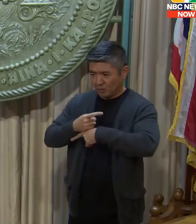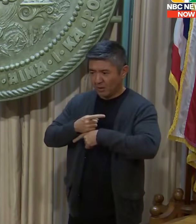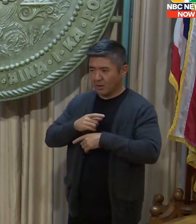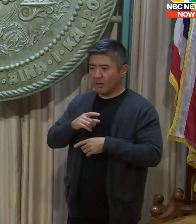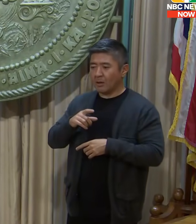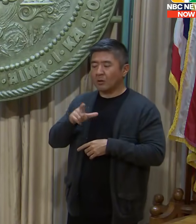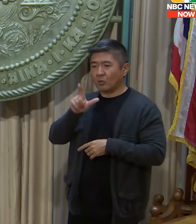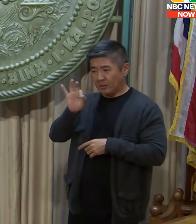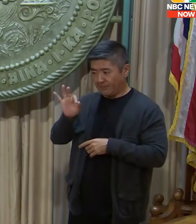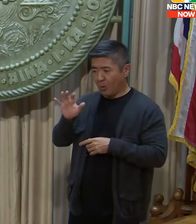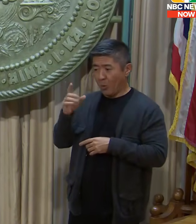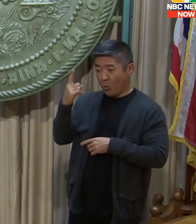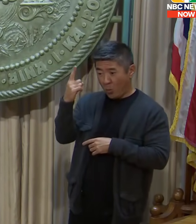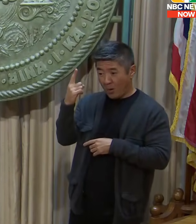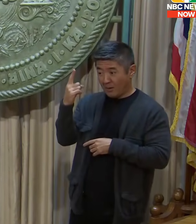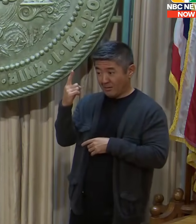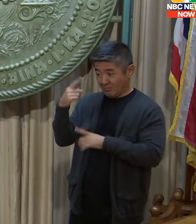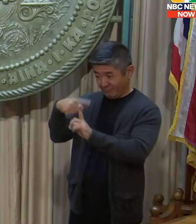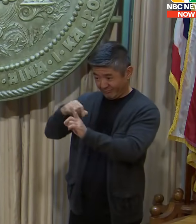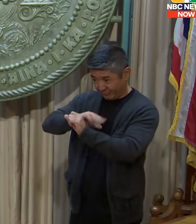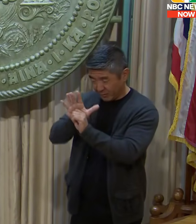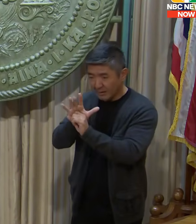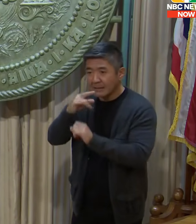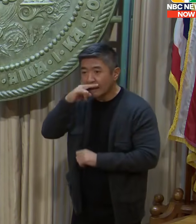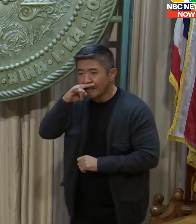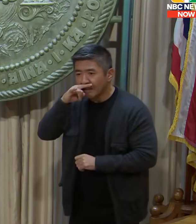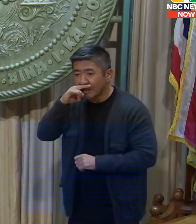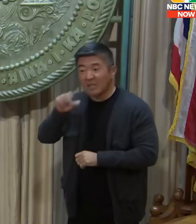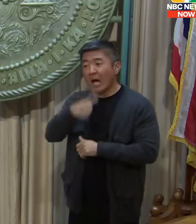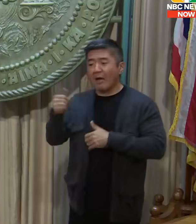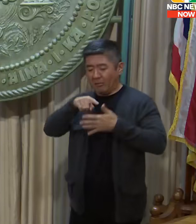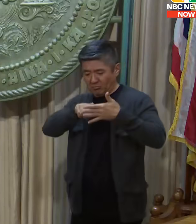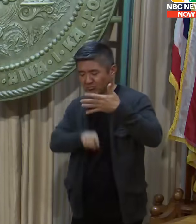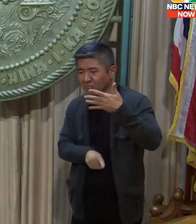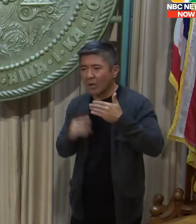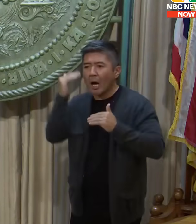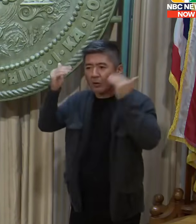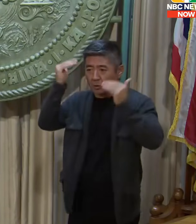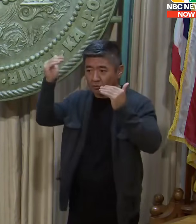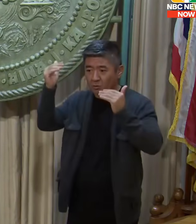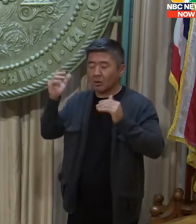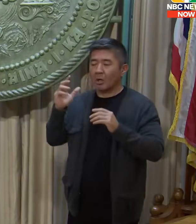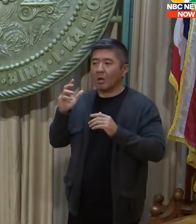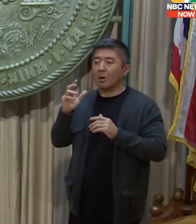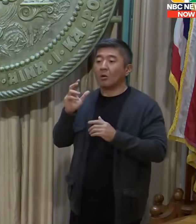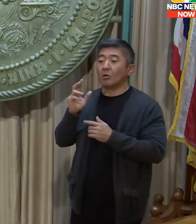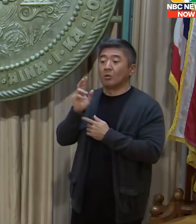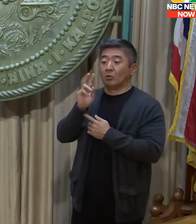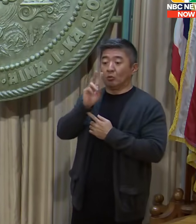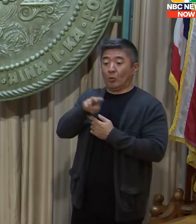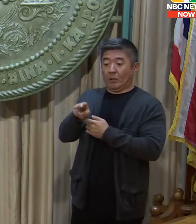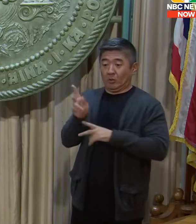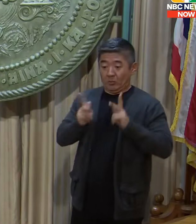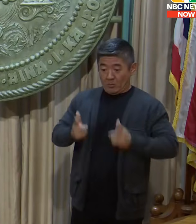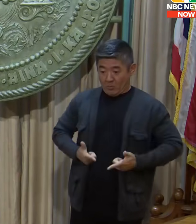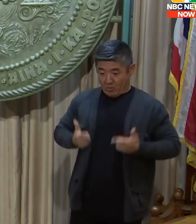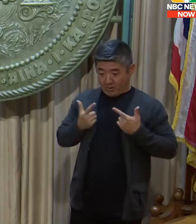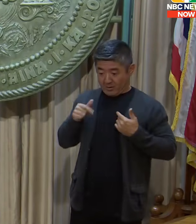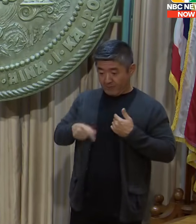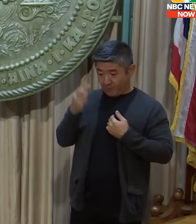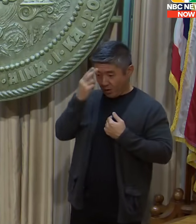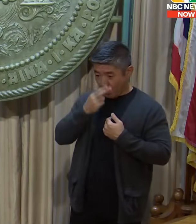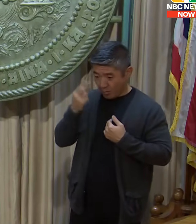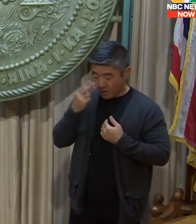of the cases was a child, and the rest are all adults. Of the 22 residents in the state,